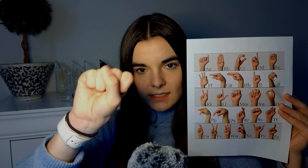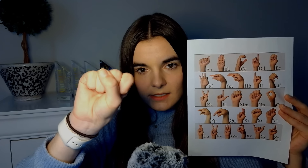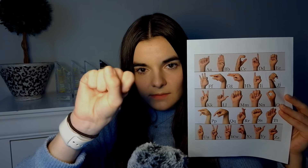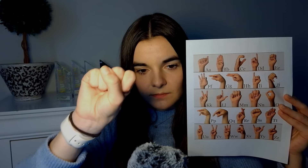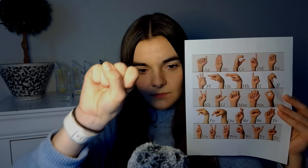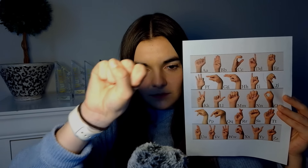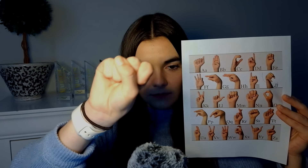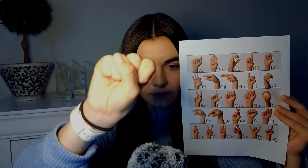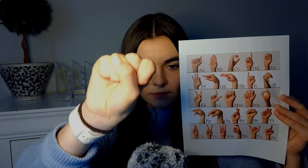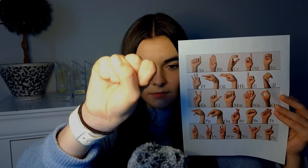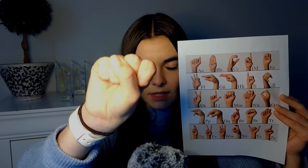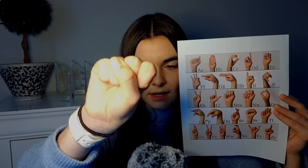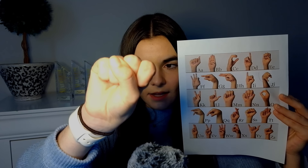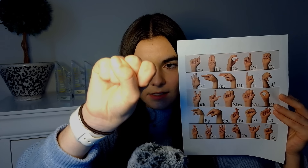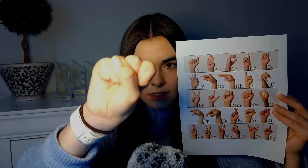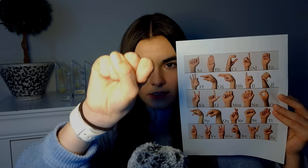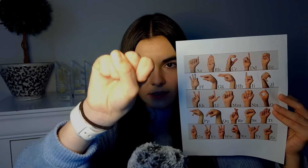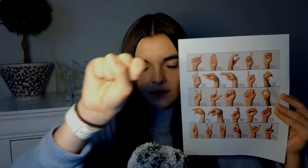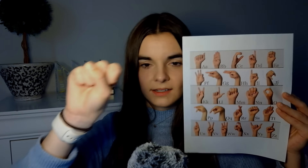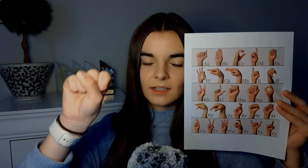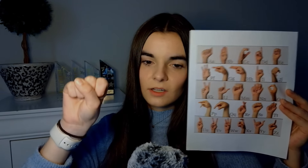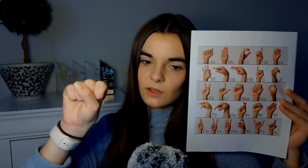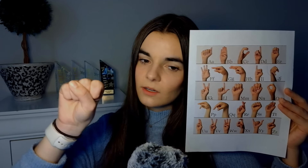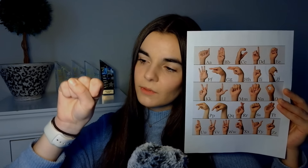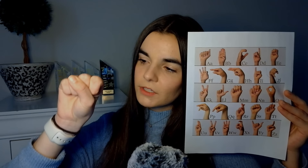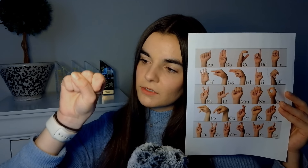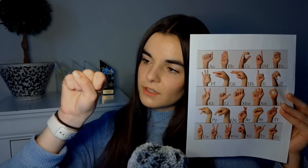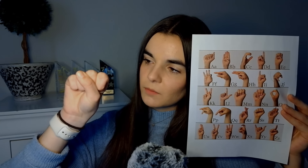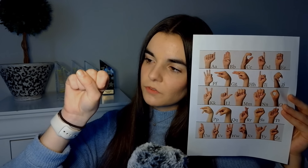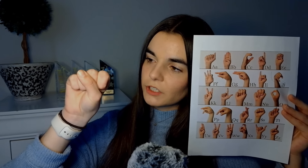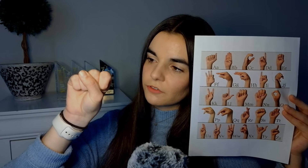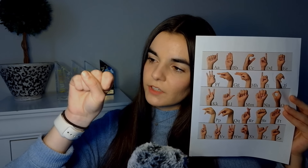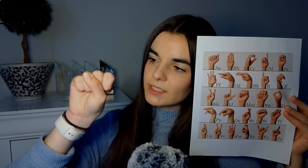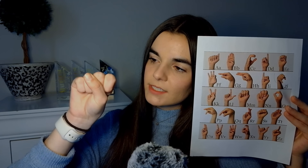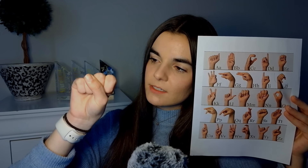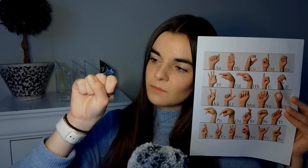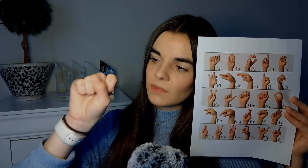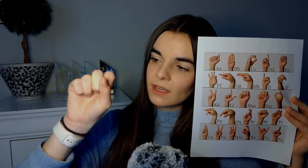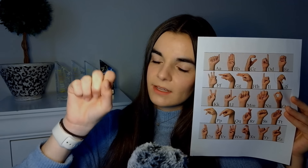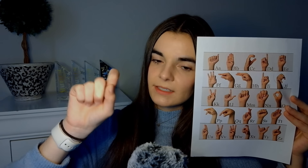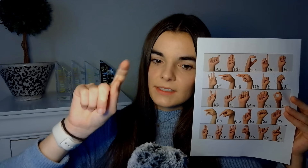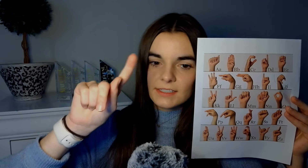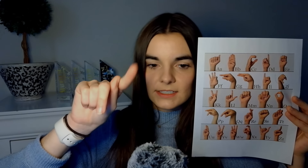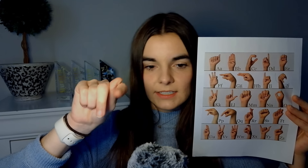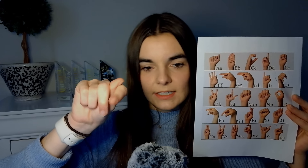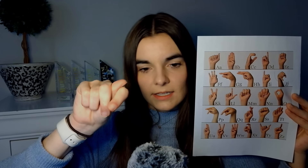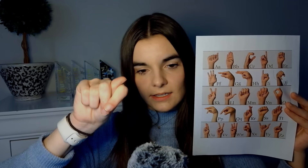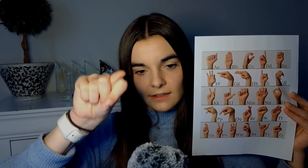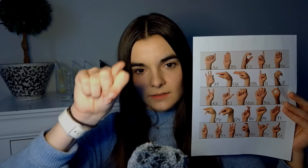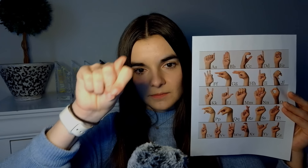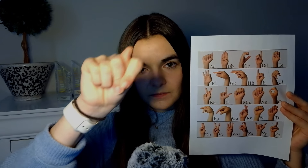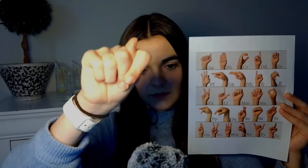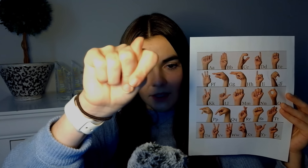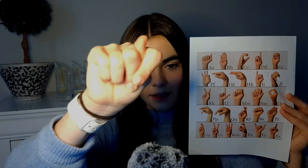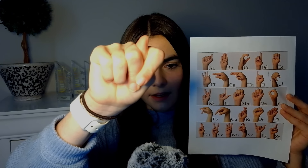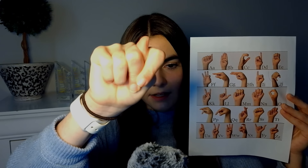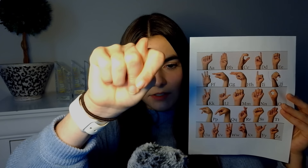S. S with your thumb over your fist. T is going